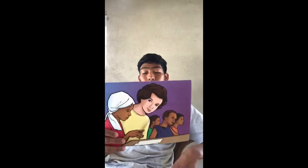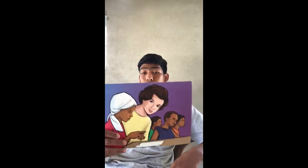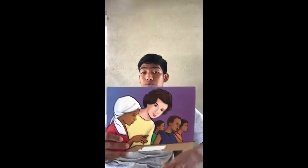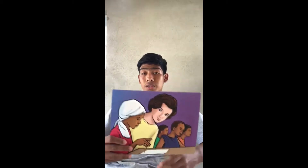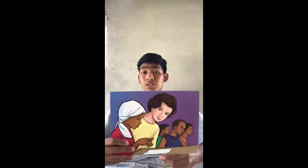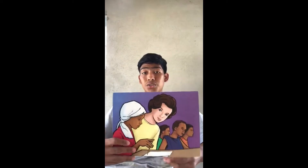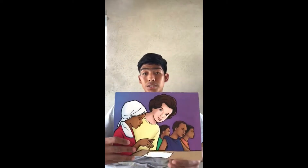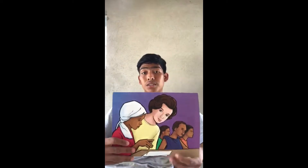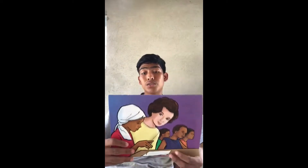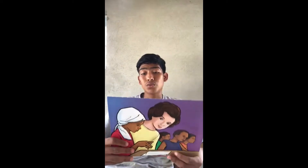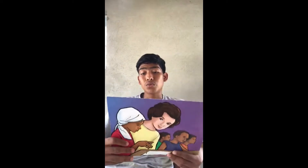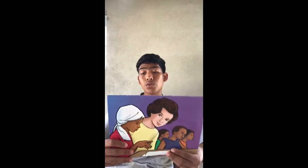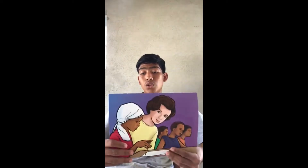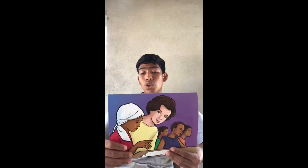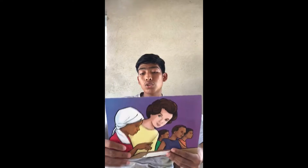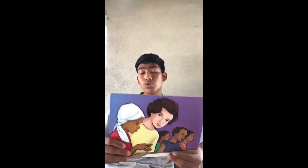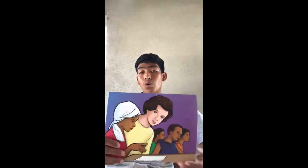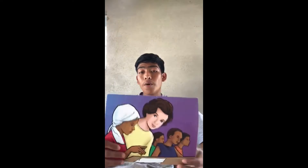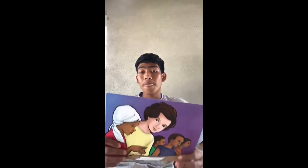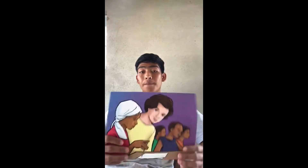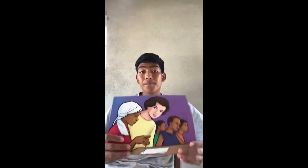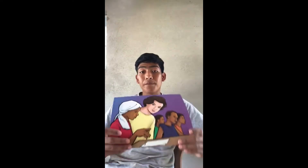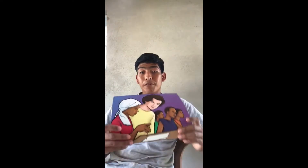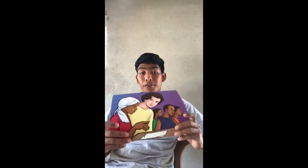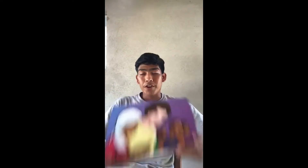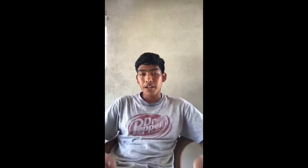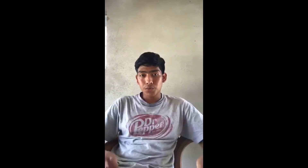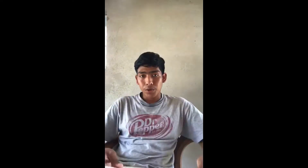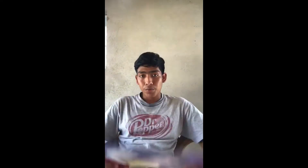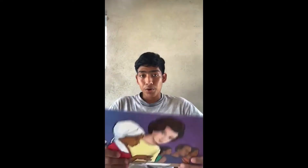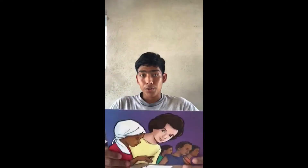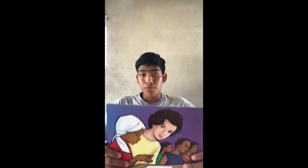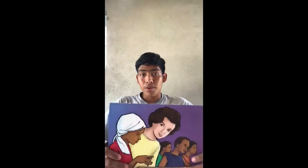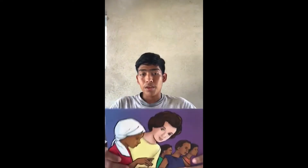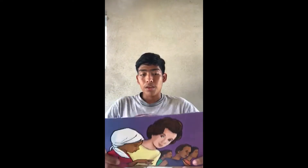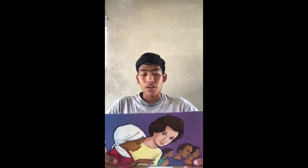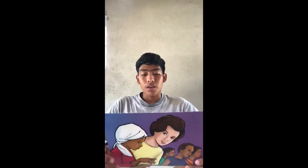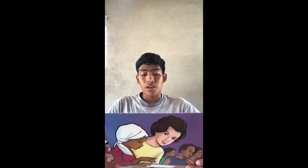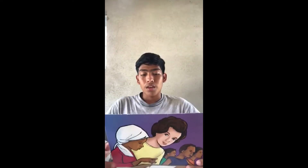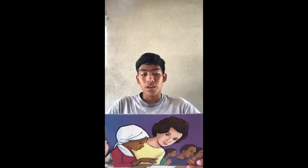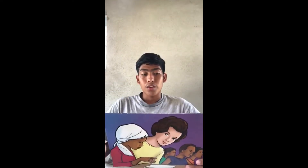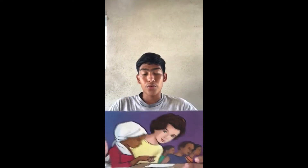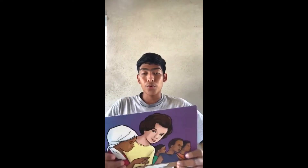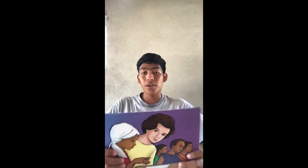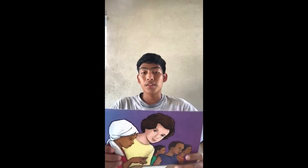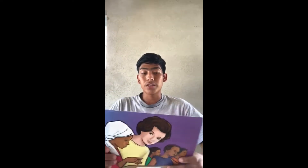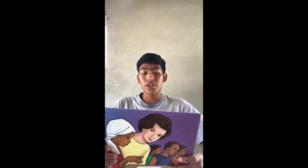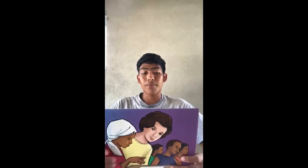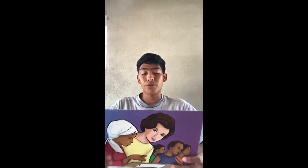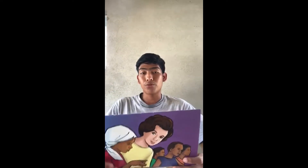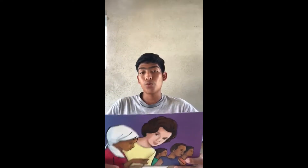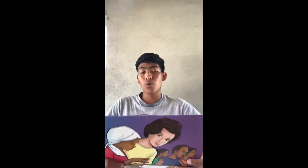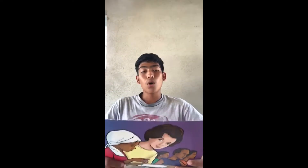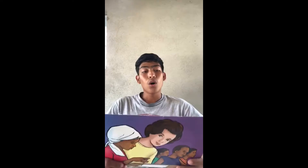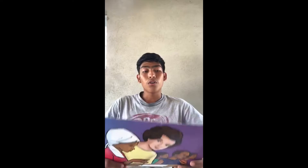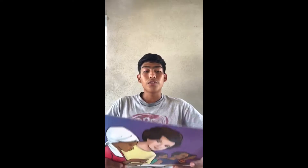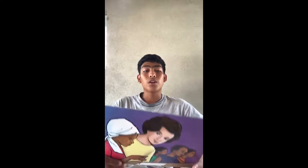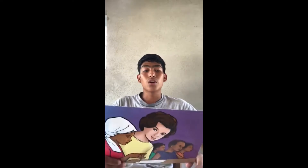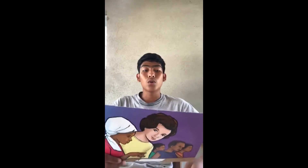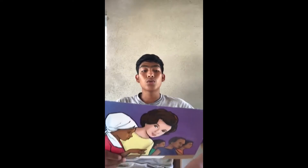was really interested in school. So for next week, we're going to be doing the chapter 2 of The Girl Who